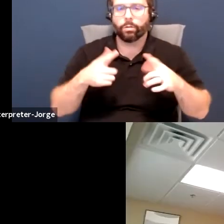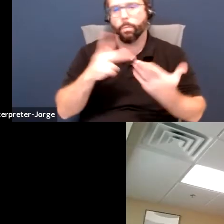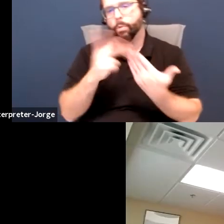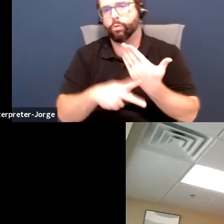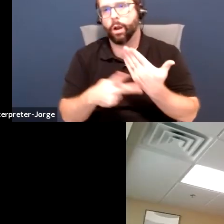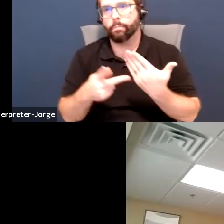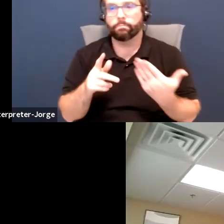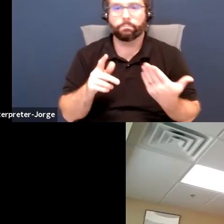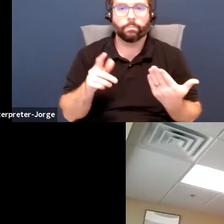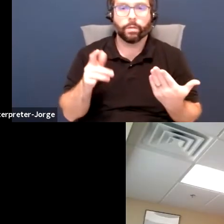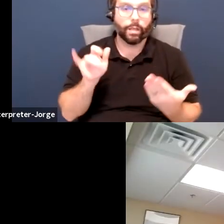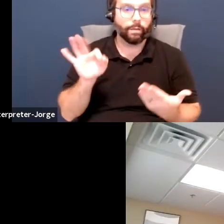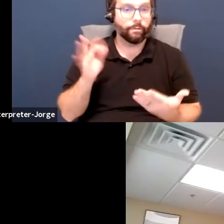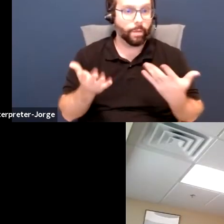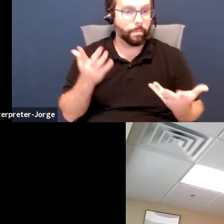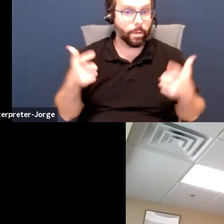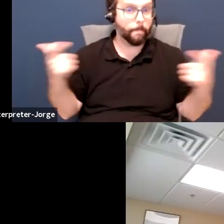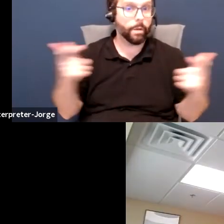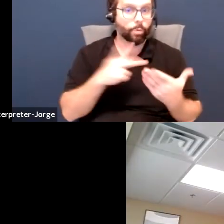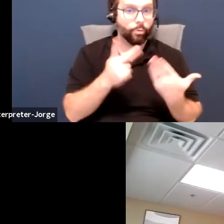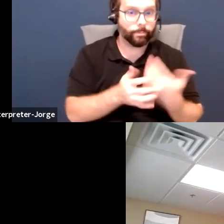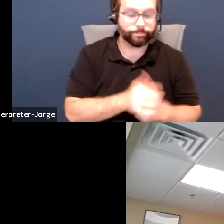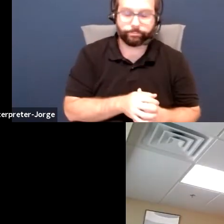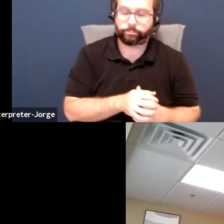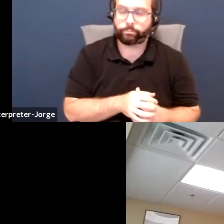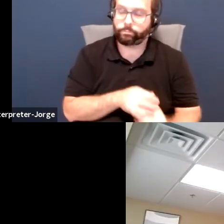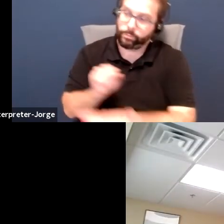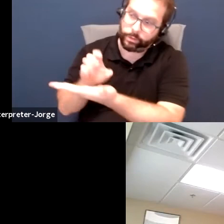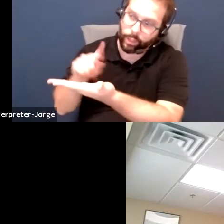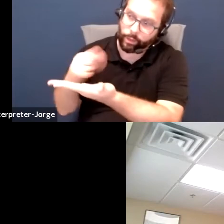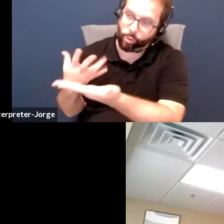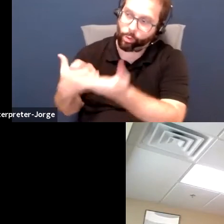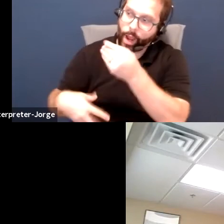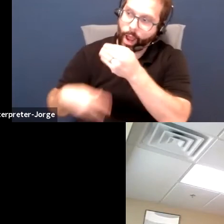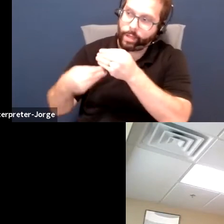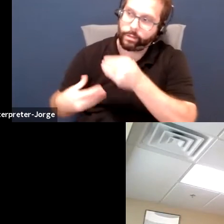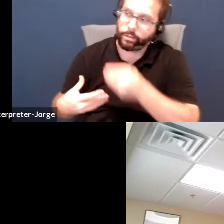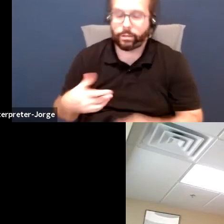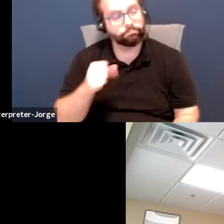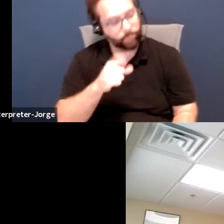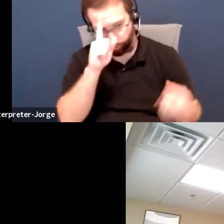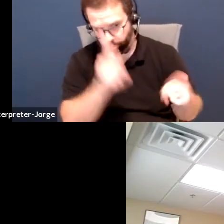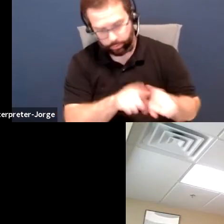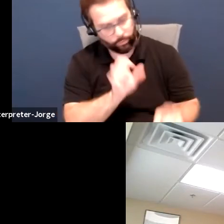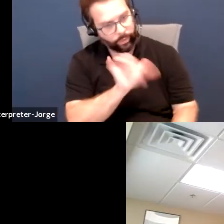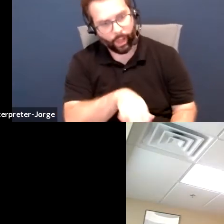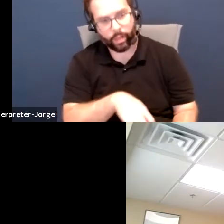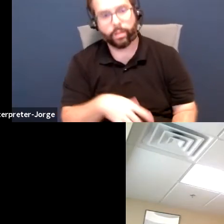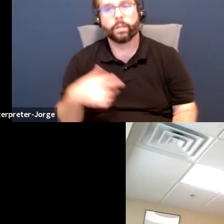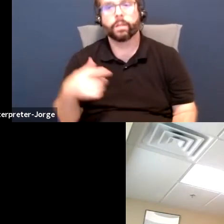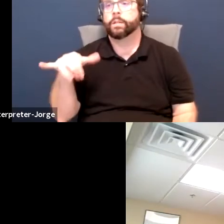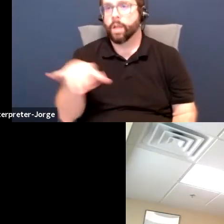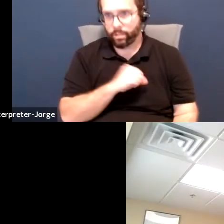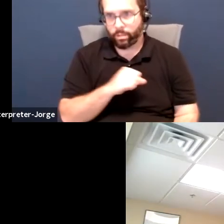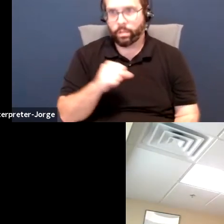Seth, you have something maybe? Yeah. Much agreed on all of that. And, I think as we've done things, seeing that